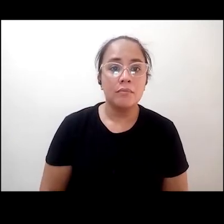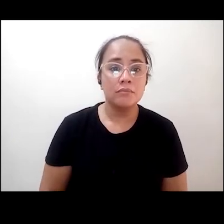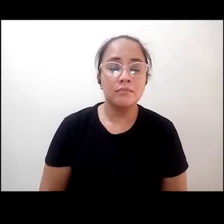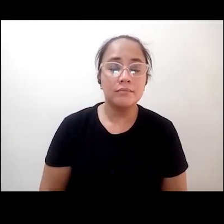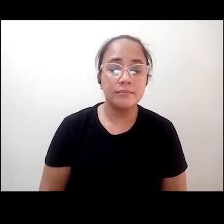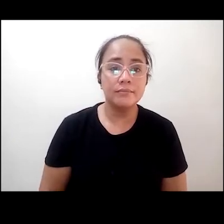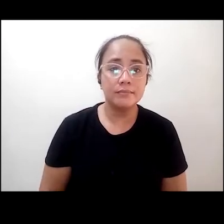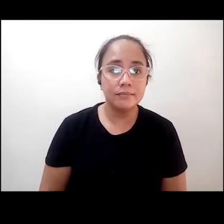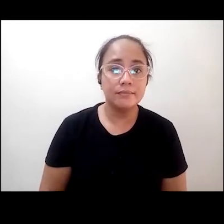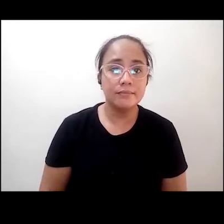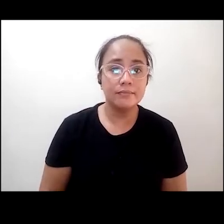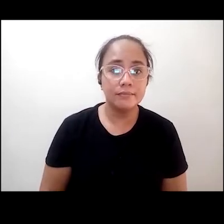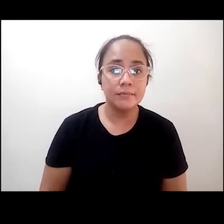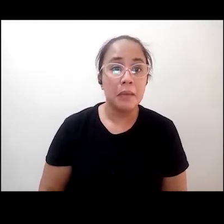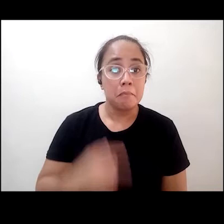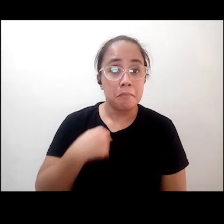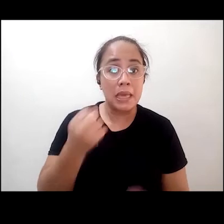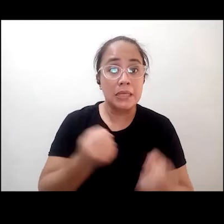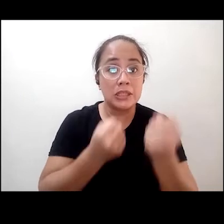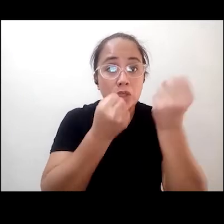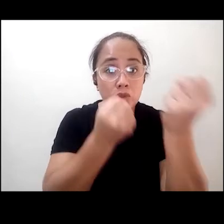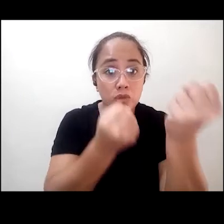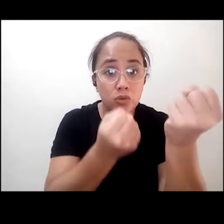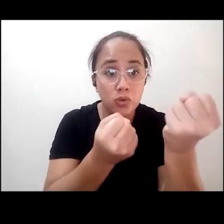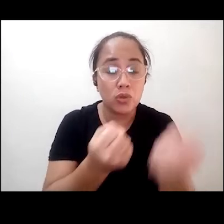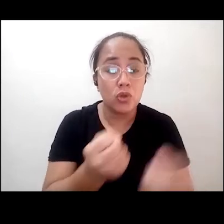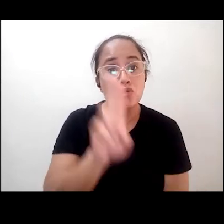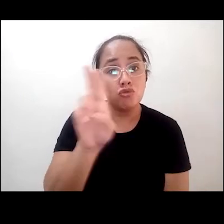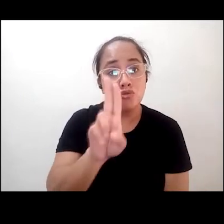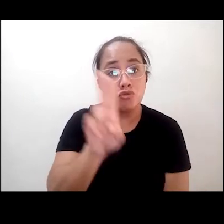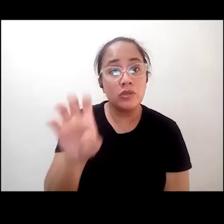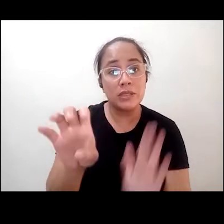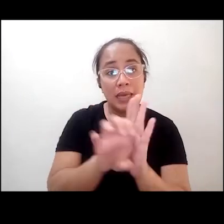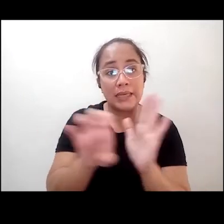I suggest you only use the example 7b.